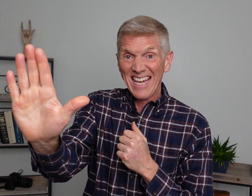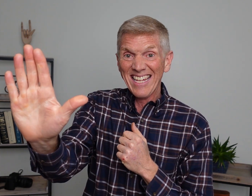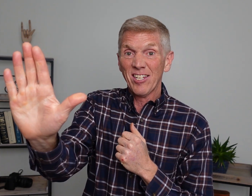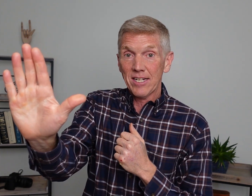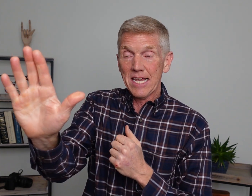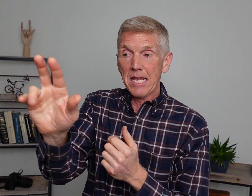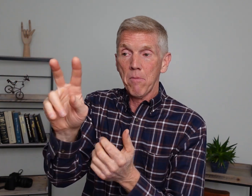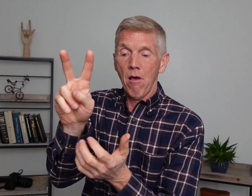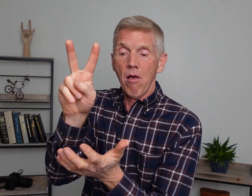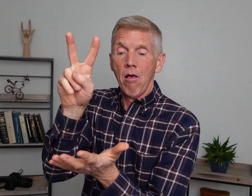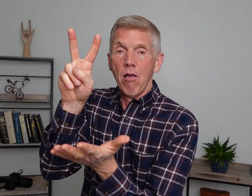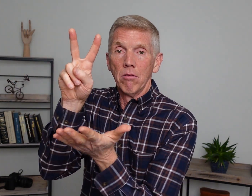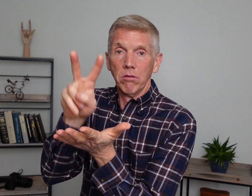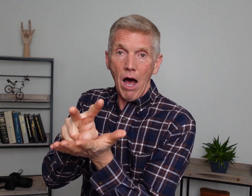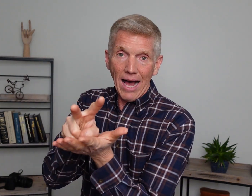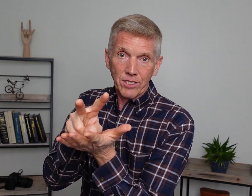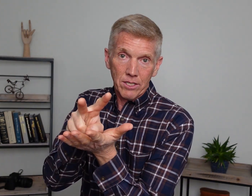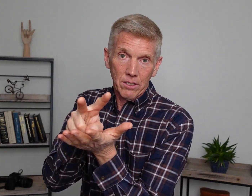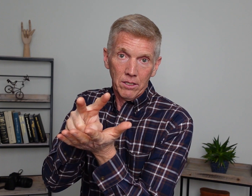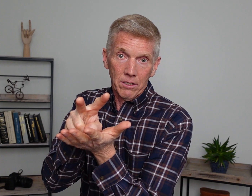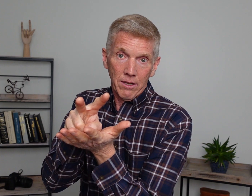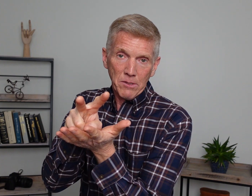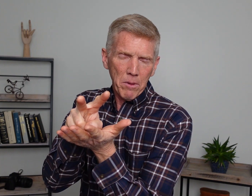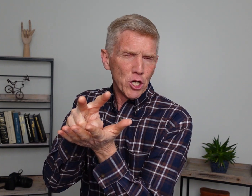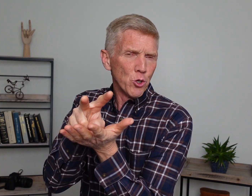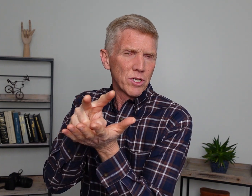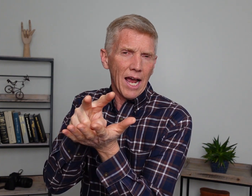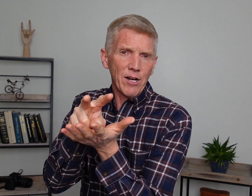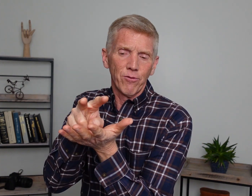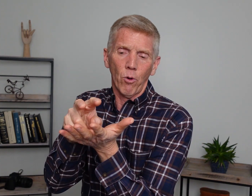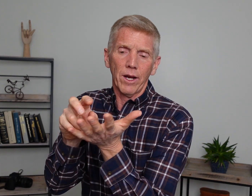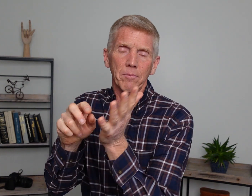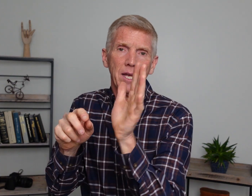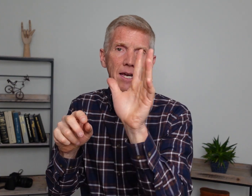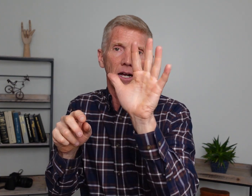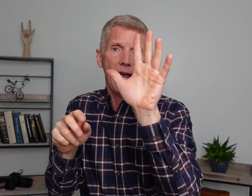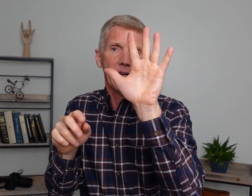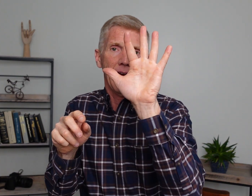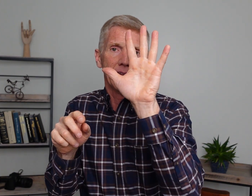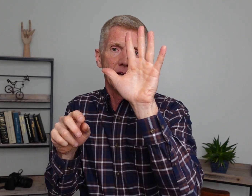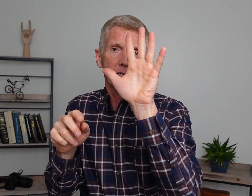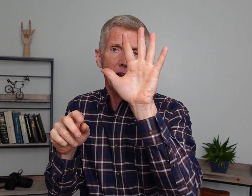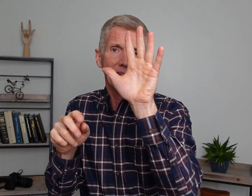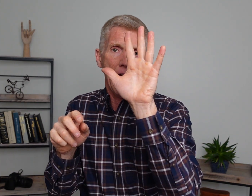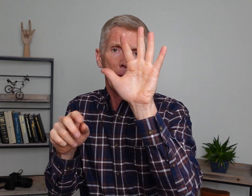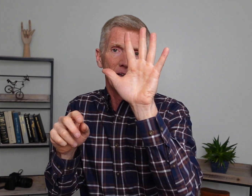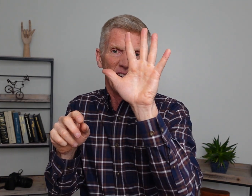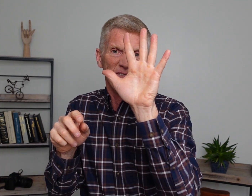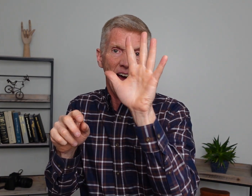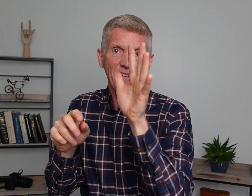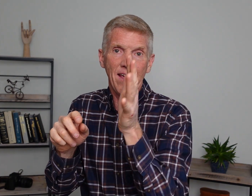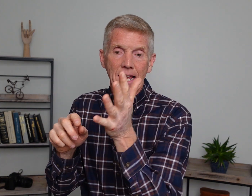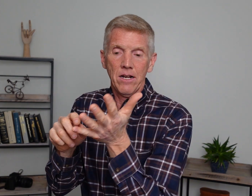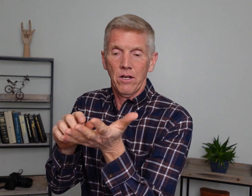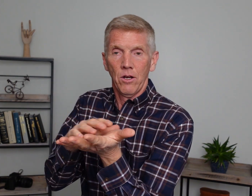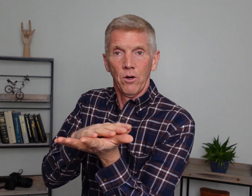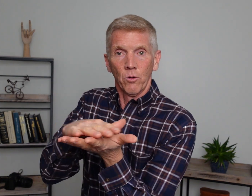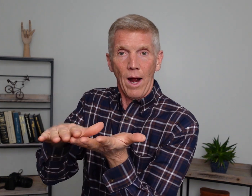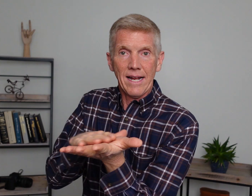His team lost. That's probably a new sign for you. I'm taking a hand like this, non-dominant, like a five hand, right here